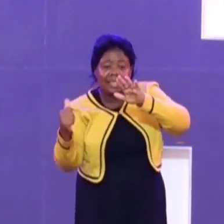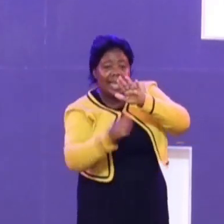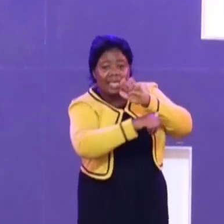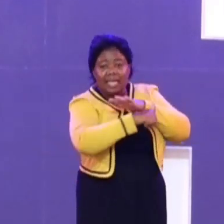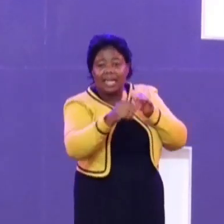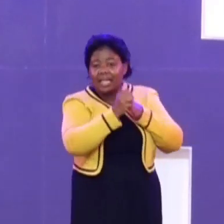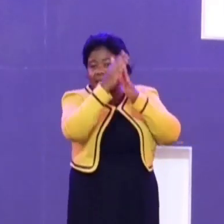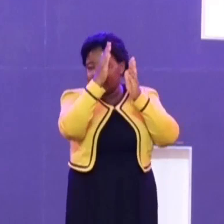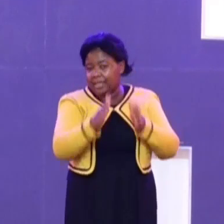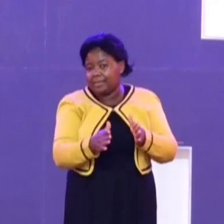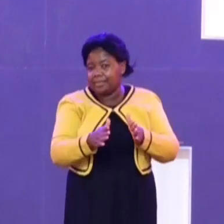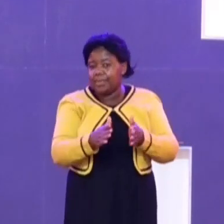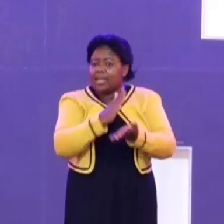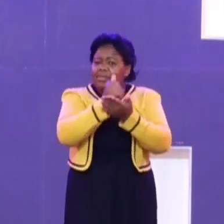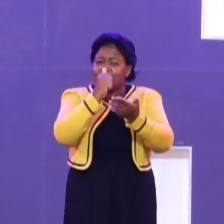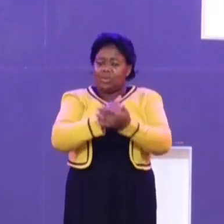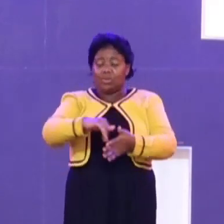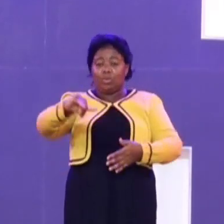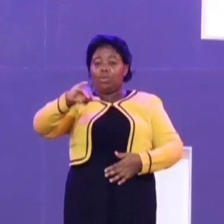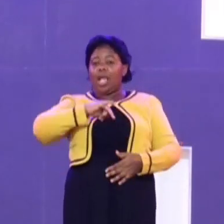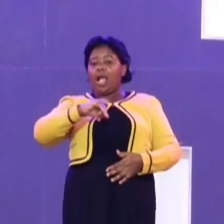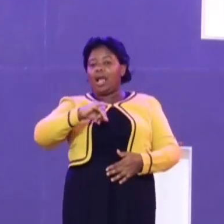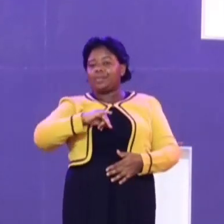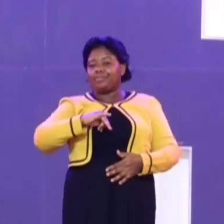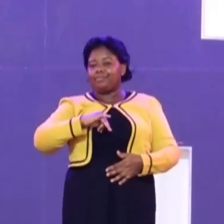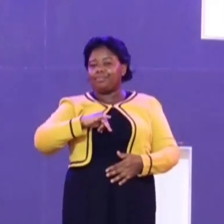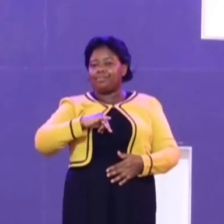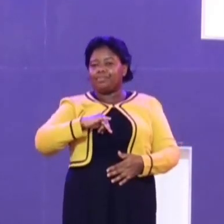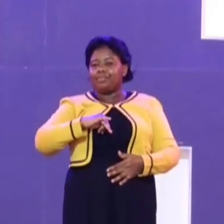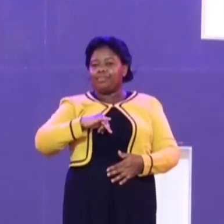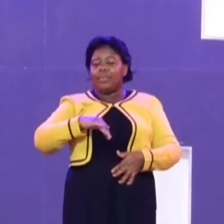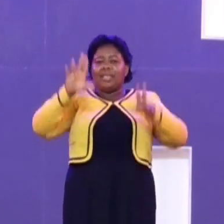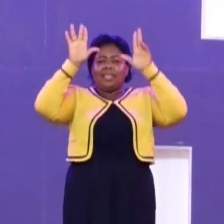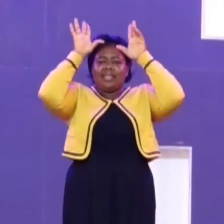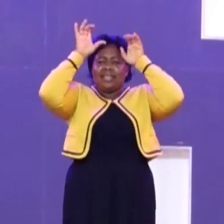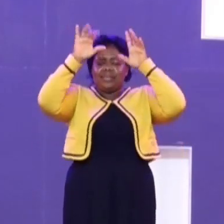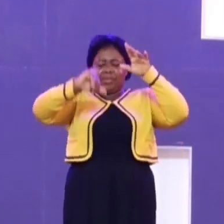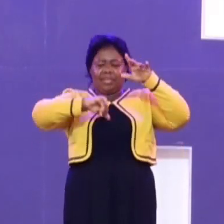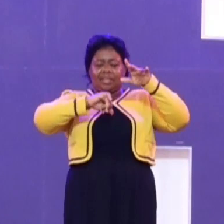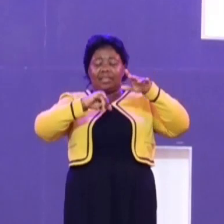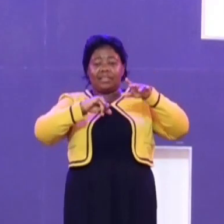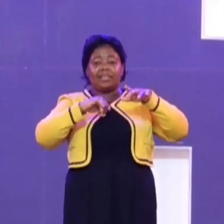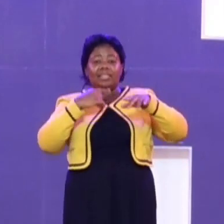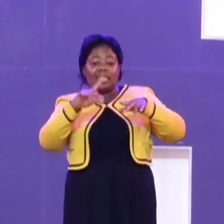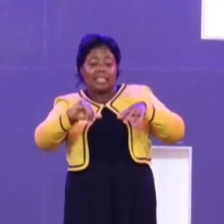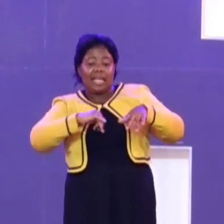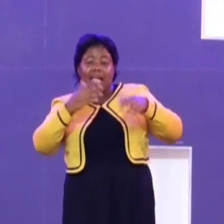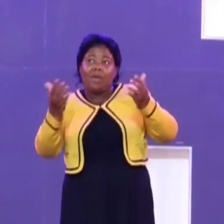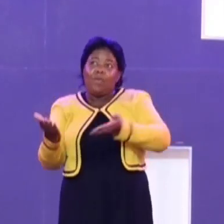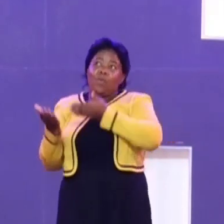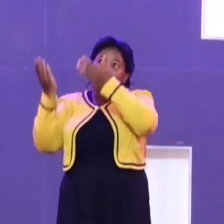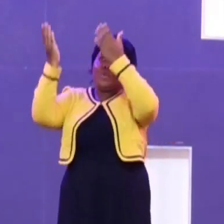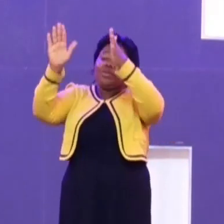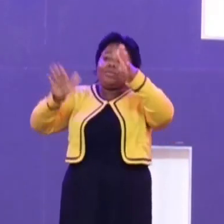Tetusobola kugondera bukulembeze. Because of I. Kubanga tulimu oranze. Lucifer says, I will lift my chair and put it where